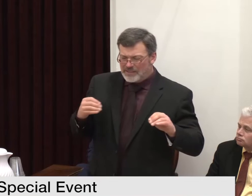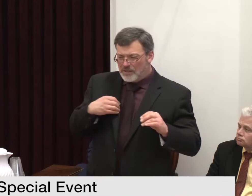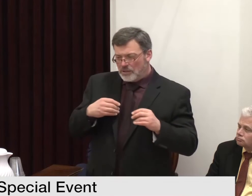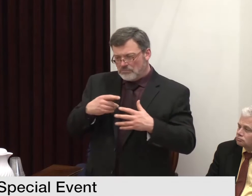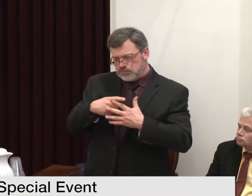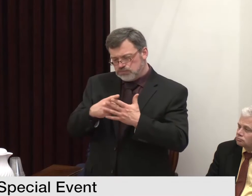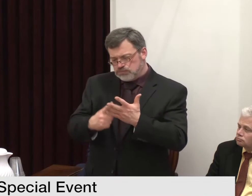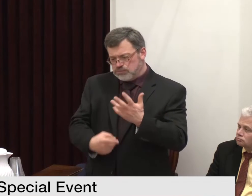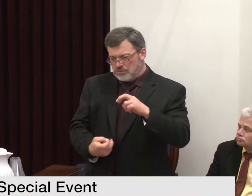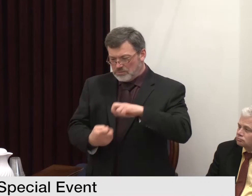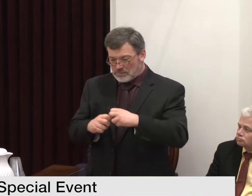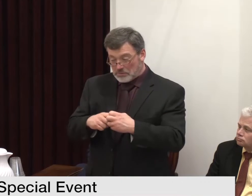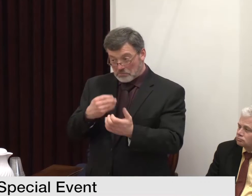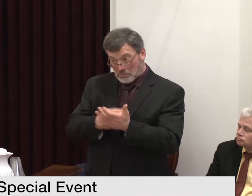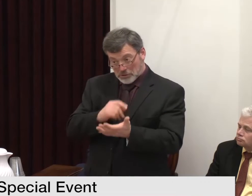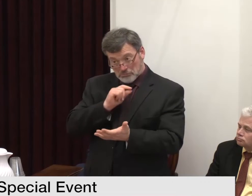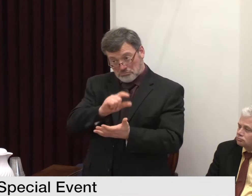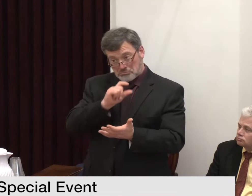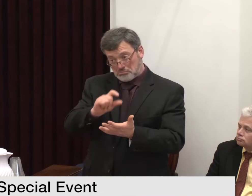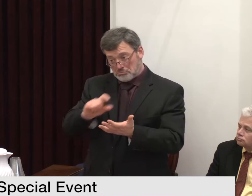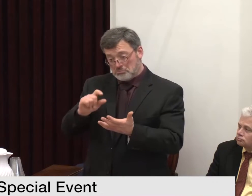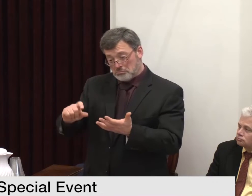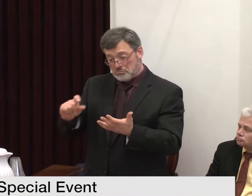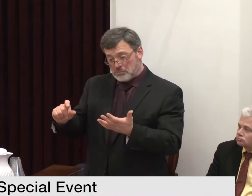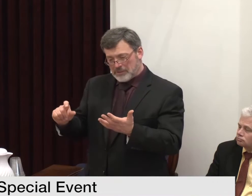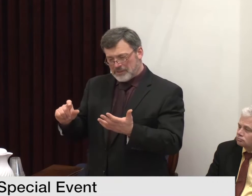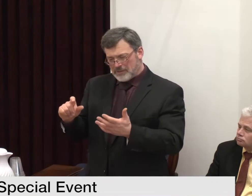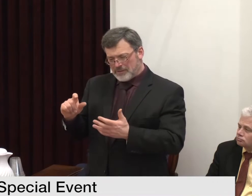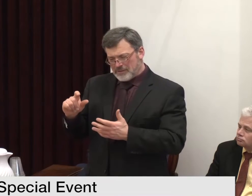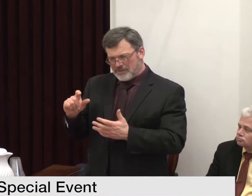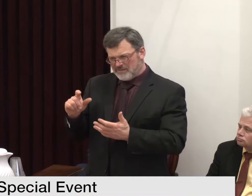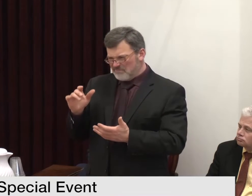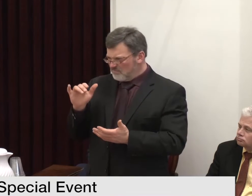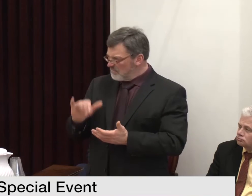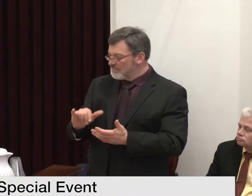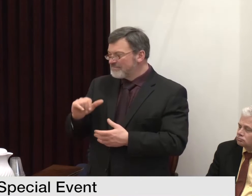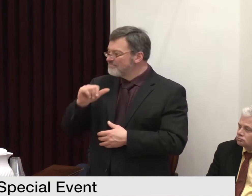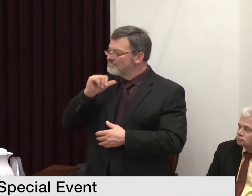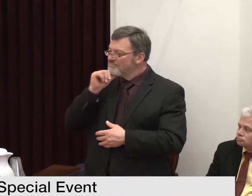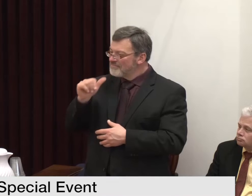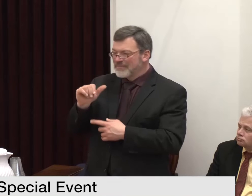funded but haven't fixed the underlying problem.